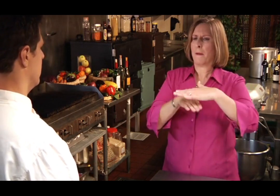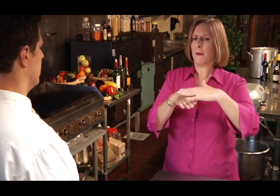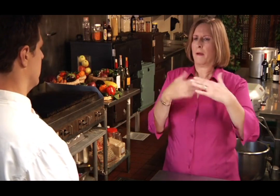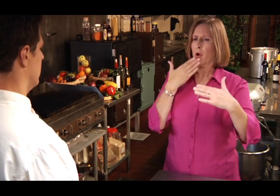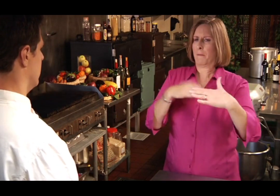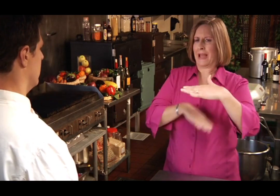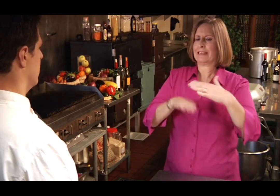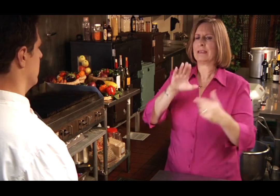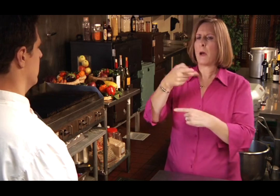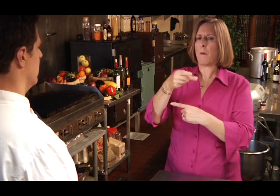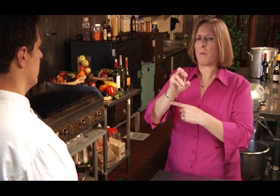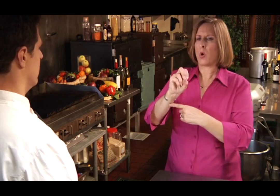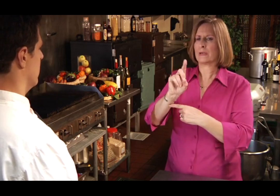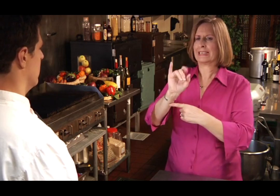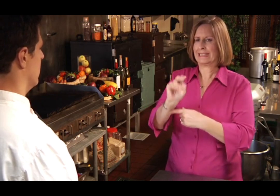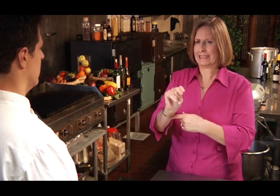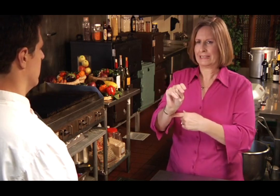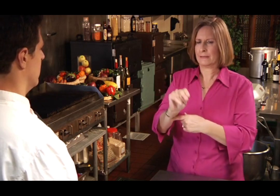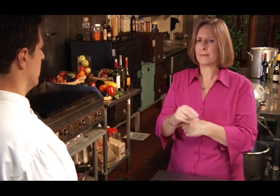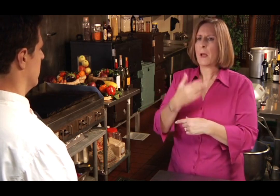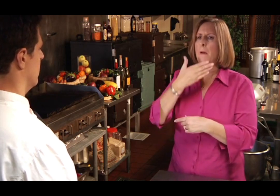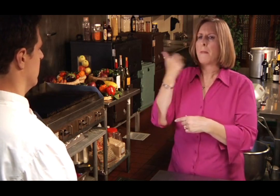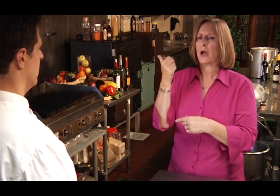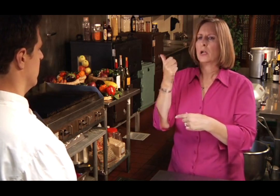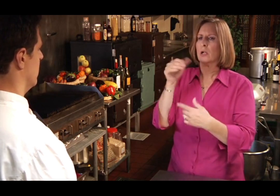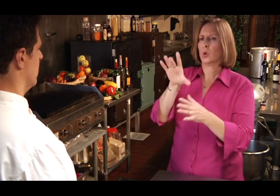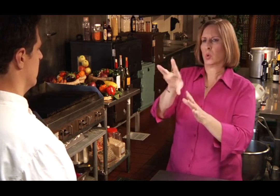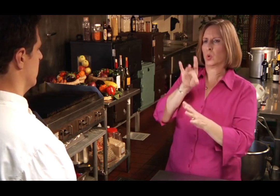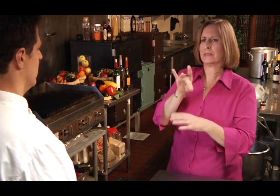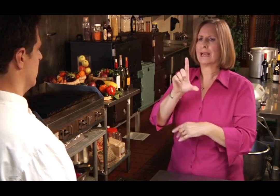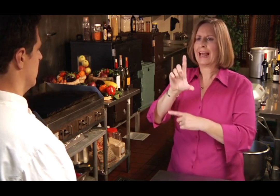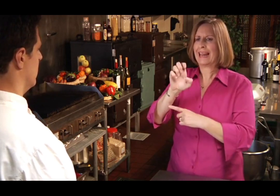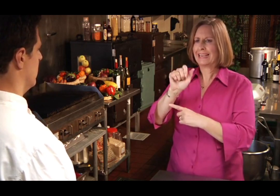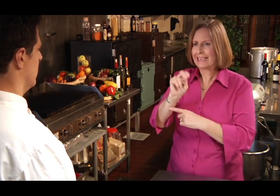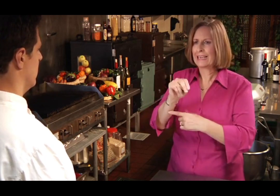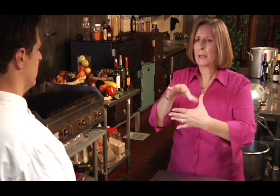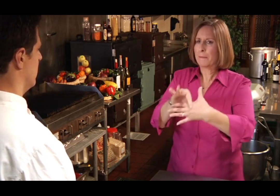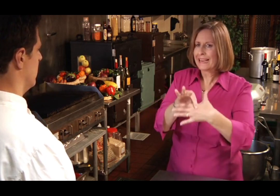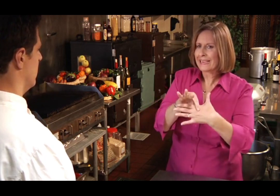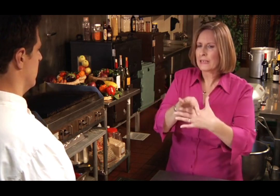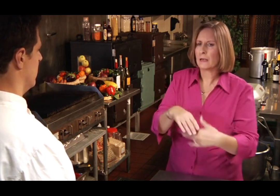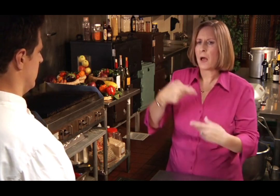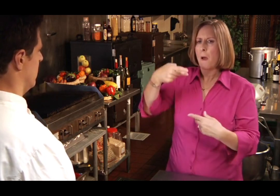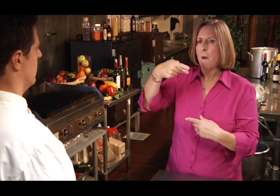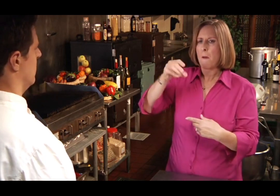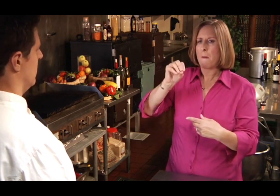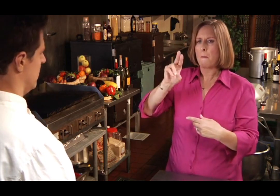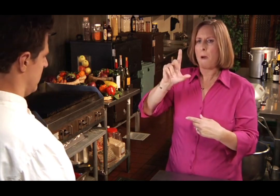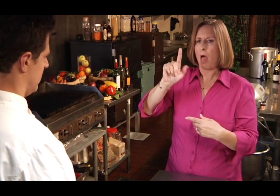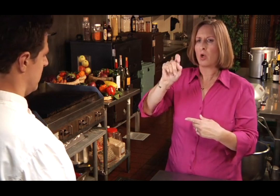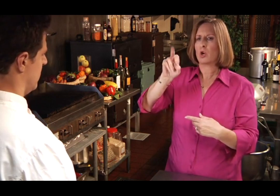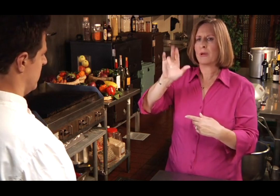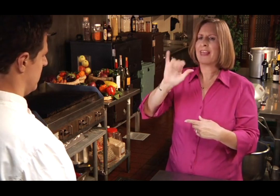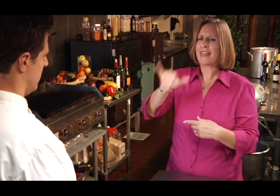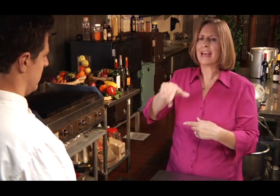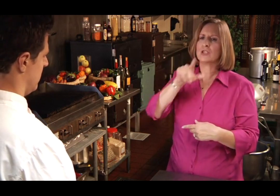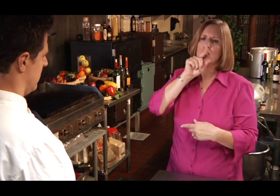source of protein. It is better to choose from lean meats, poultry, like chicken or turkey,